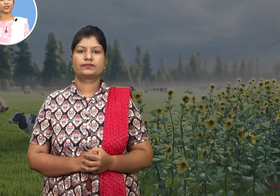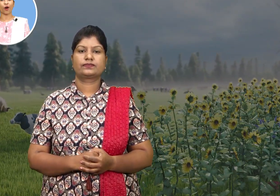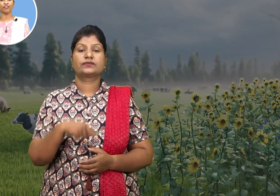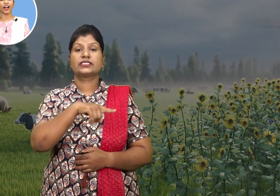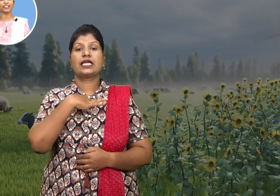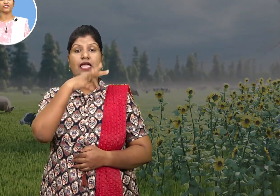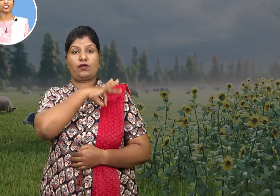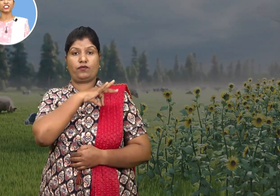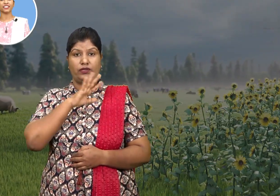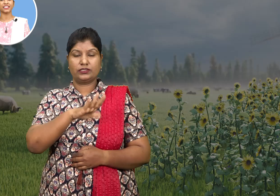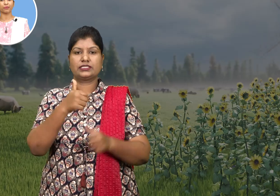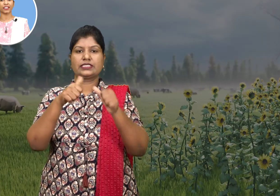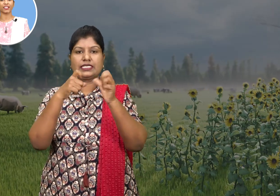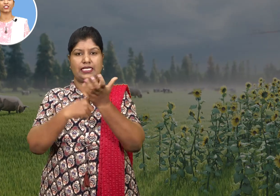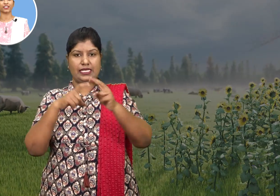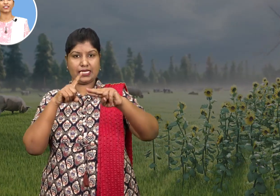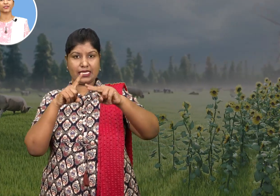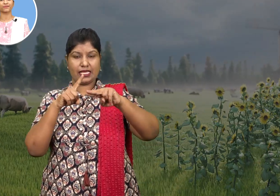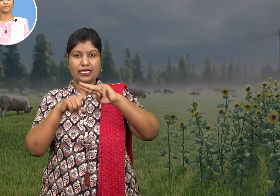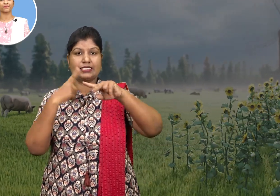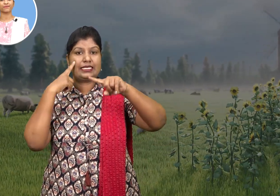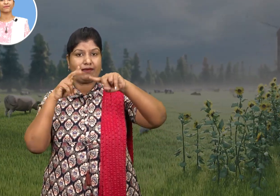Advantages of artificial insemination.